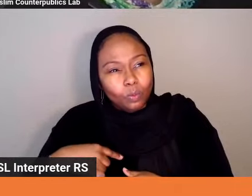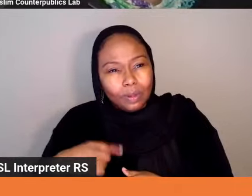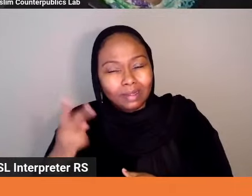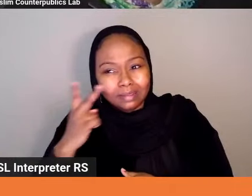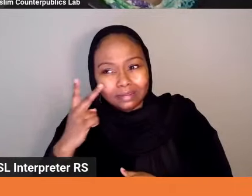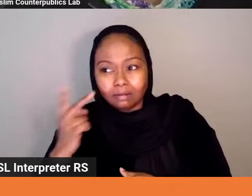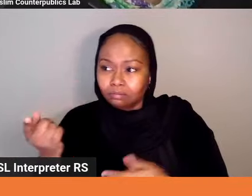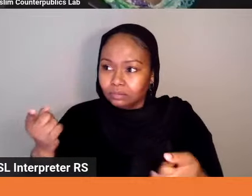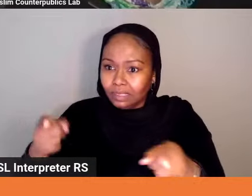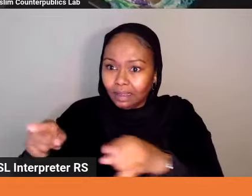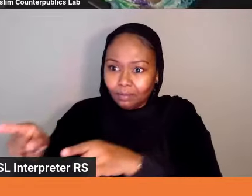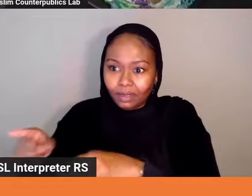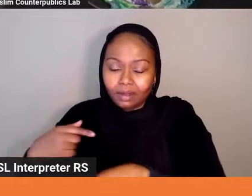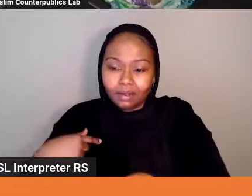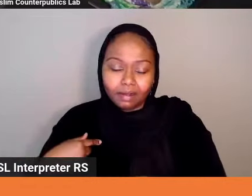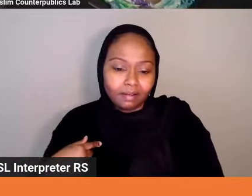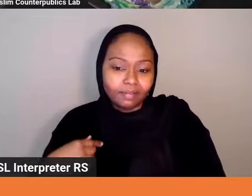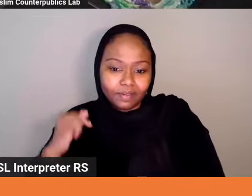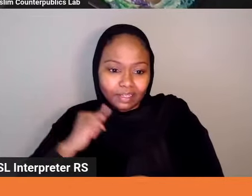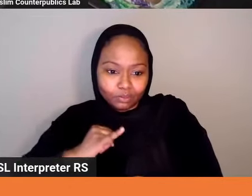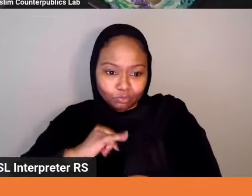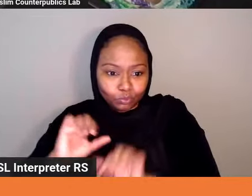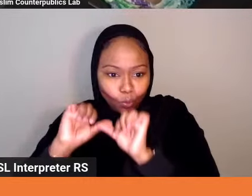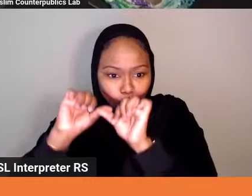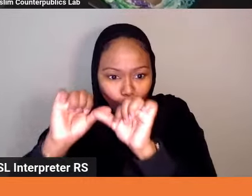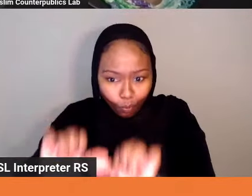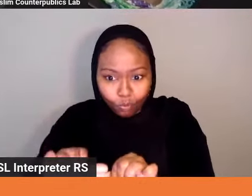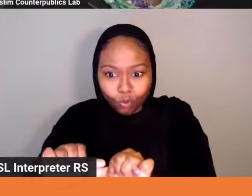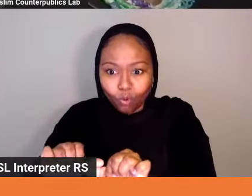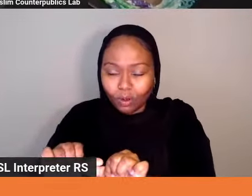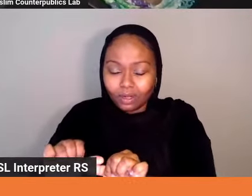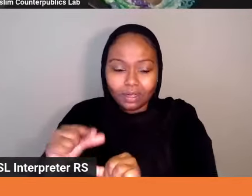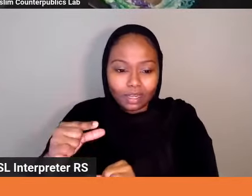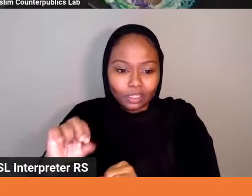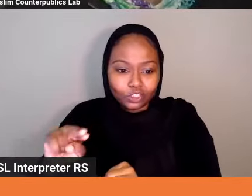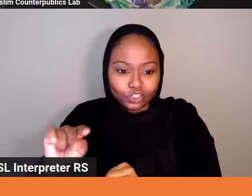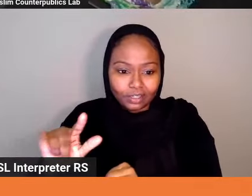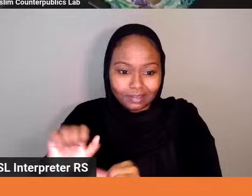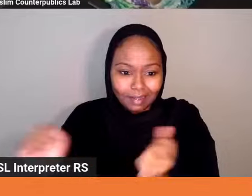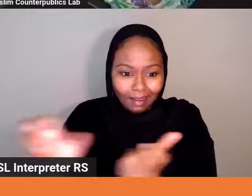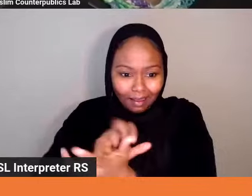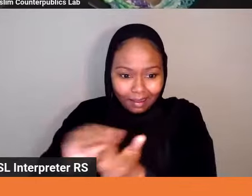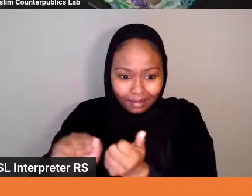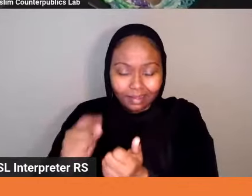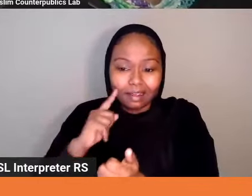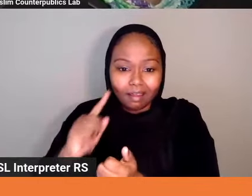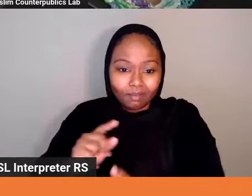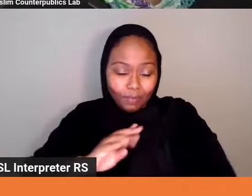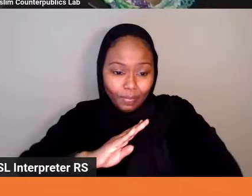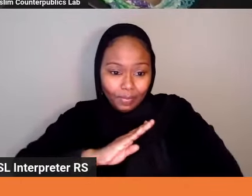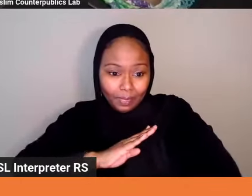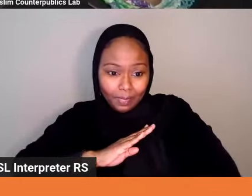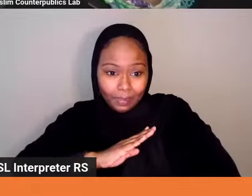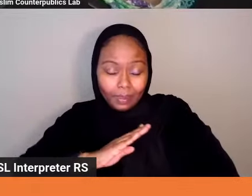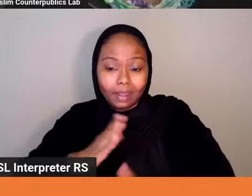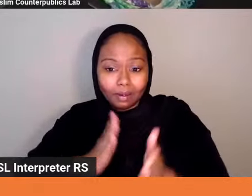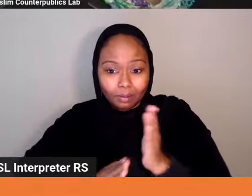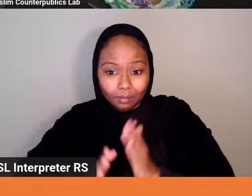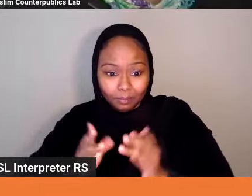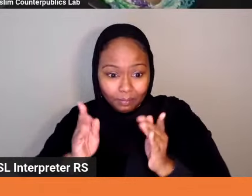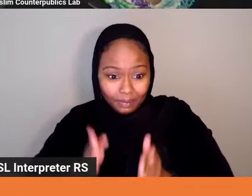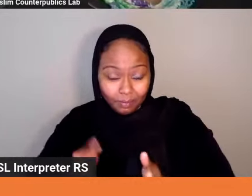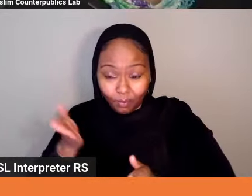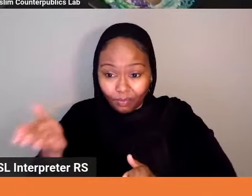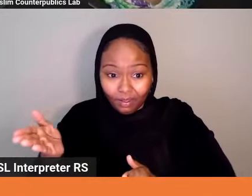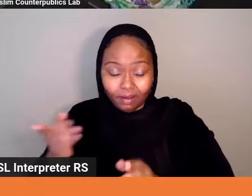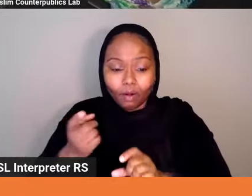ongoing genocide of the Palestinian people that has continued unabated with the full throttled support of the U.S.